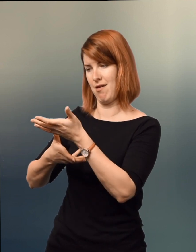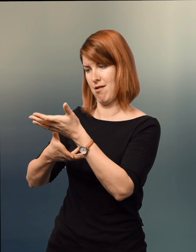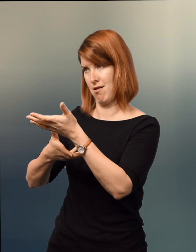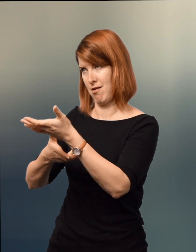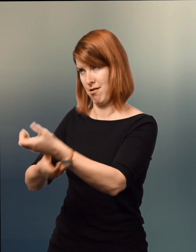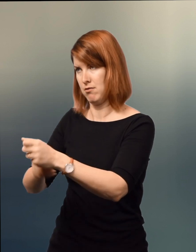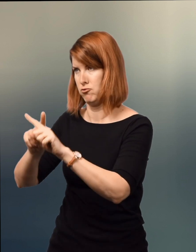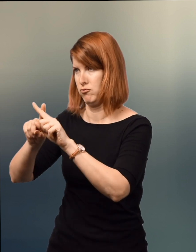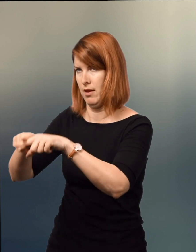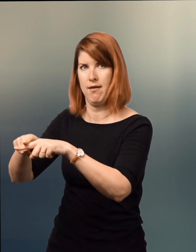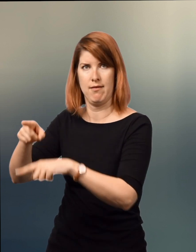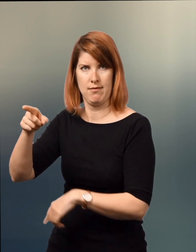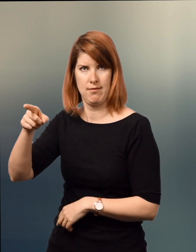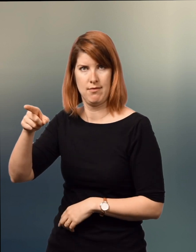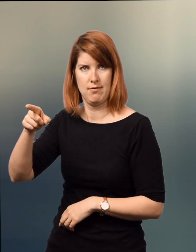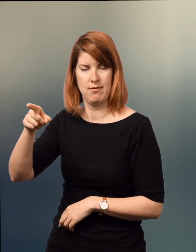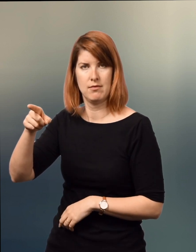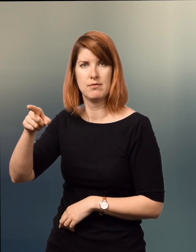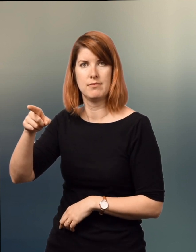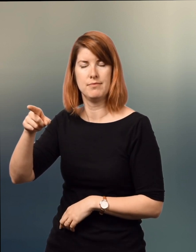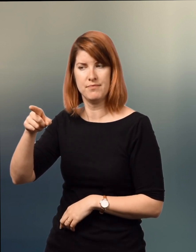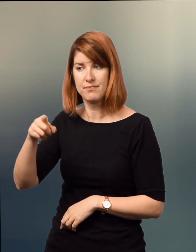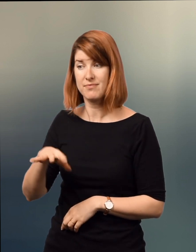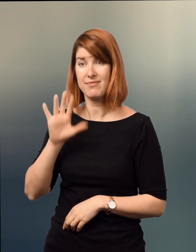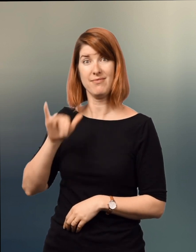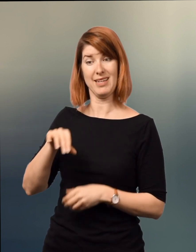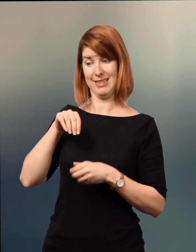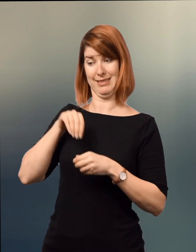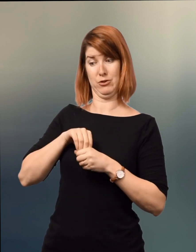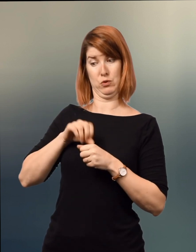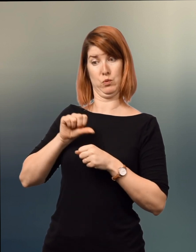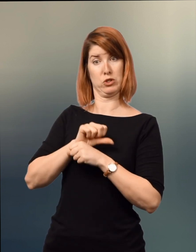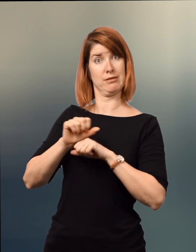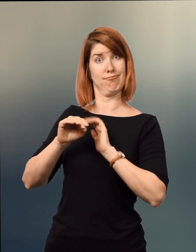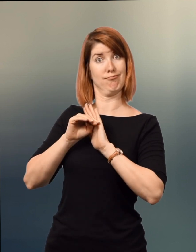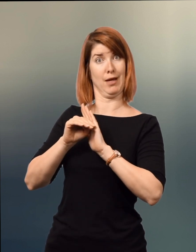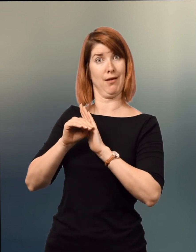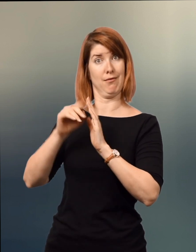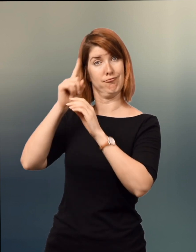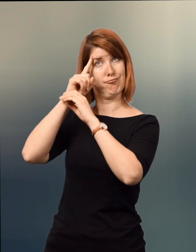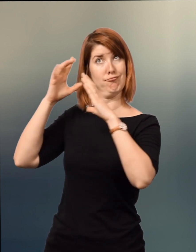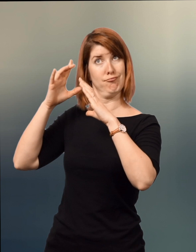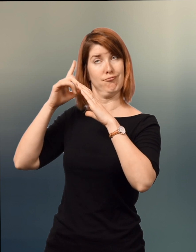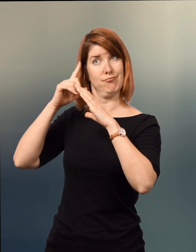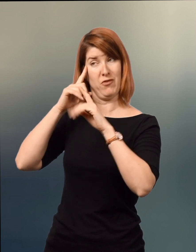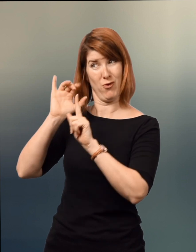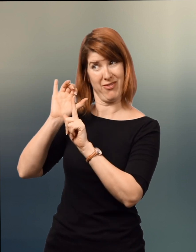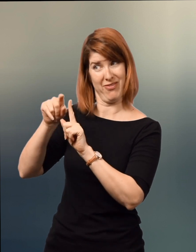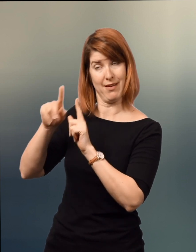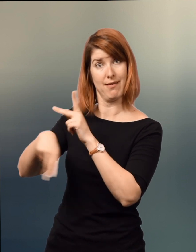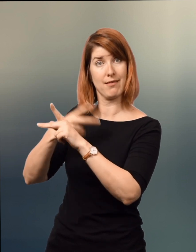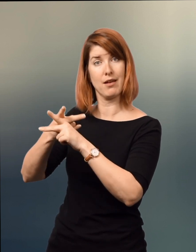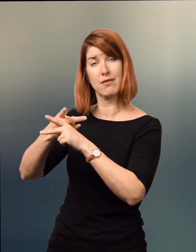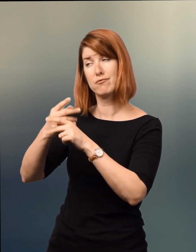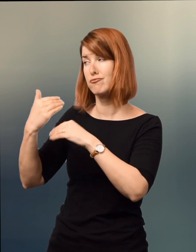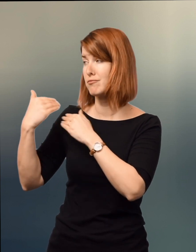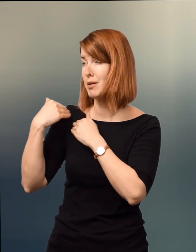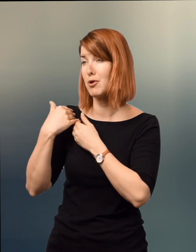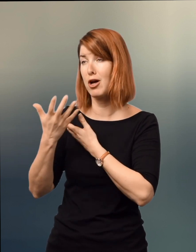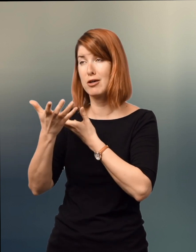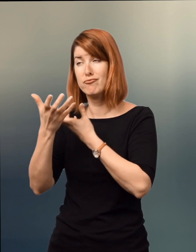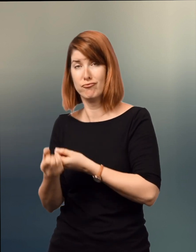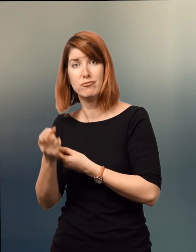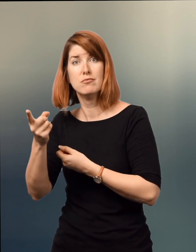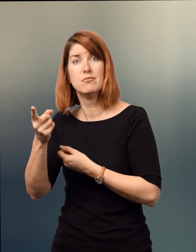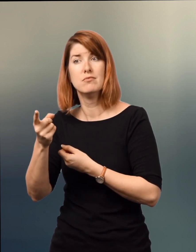that their care can be trusted or relied upon by the infant. The internal working model that develops from a responsive,